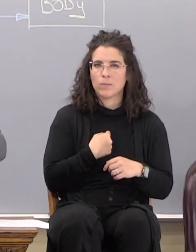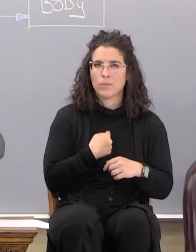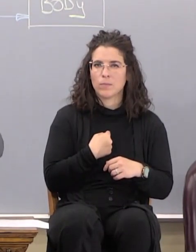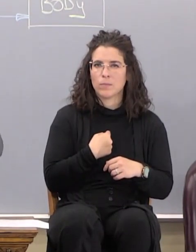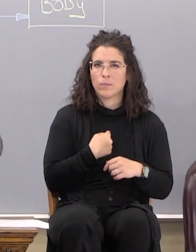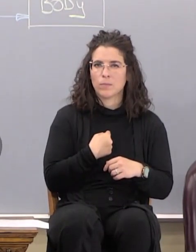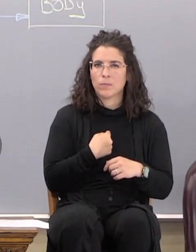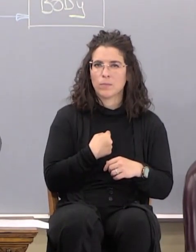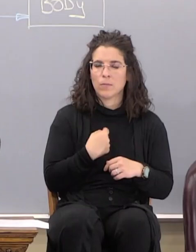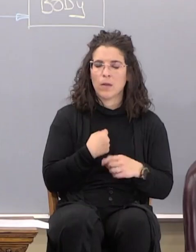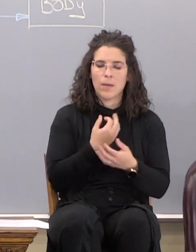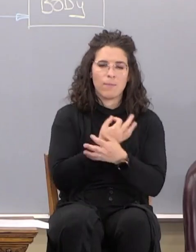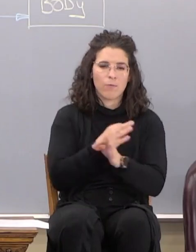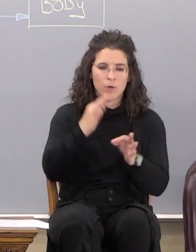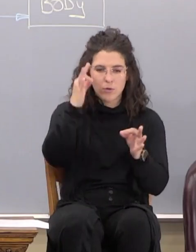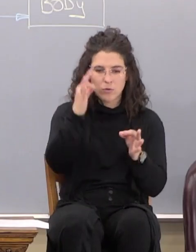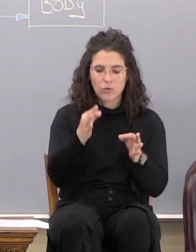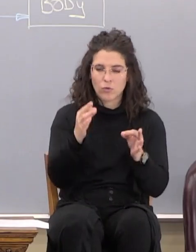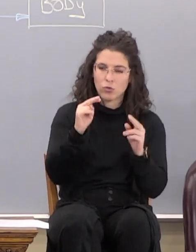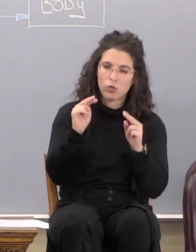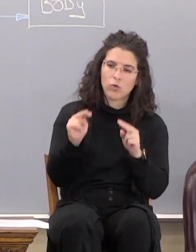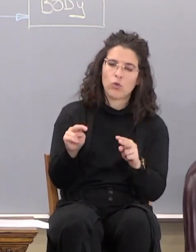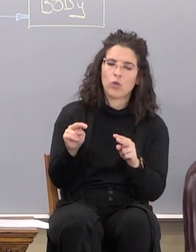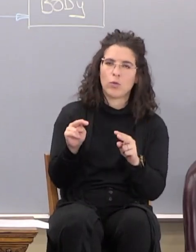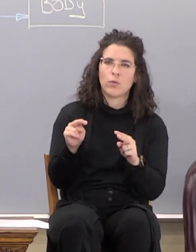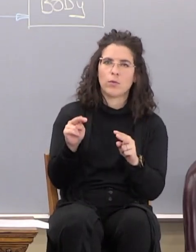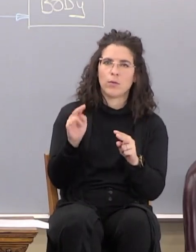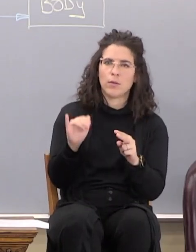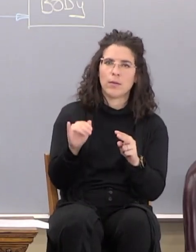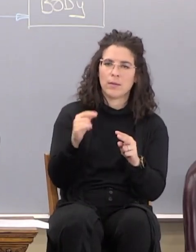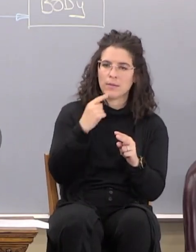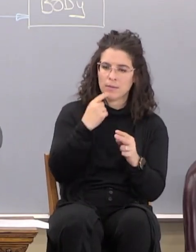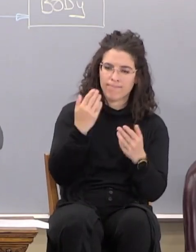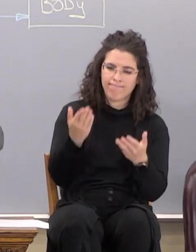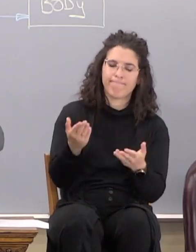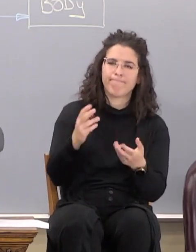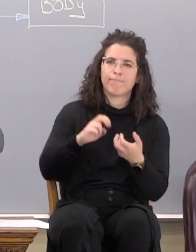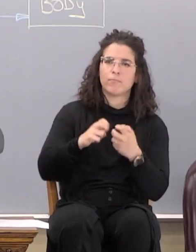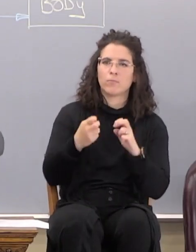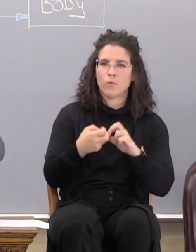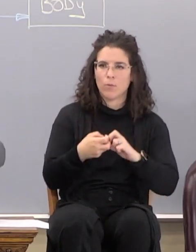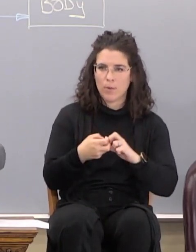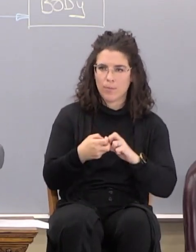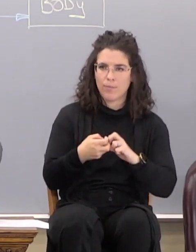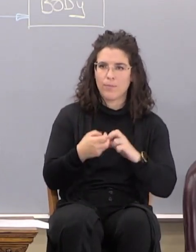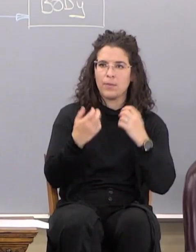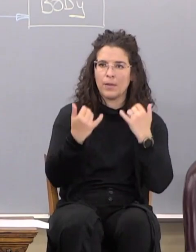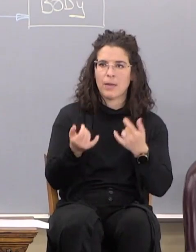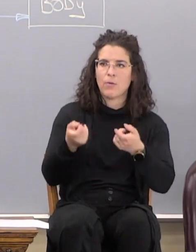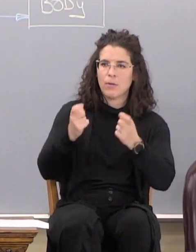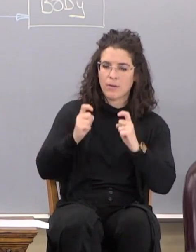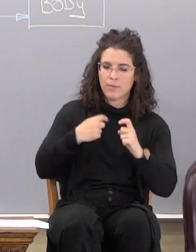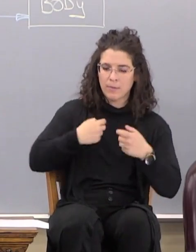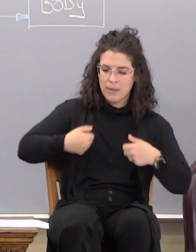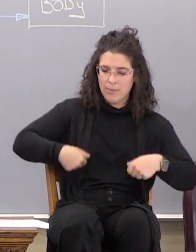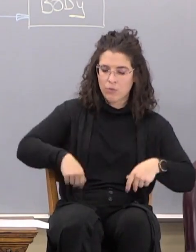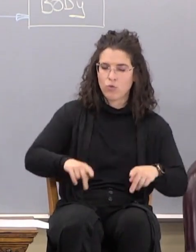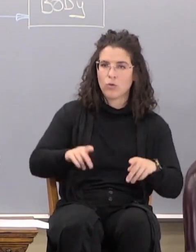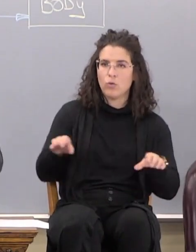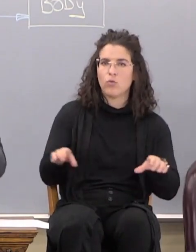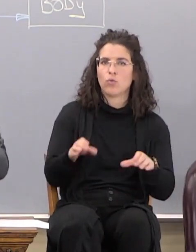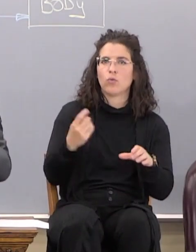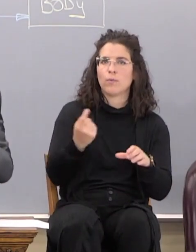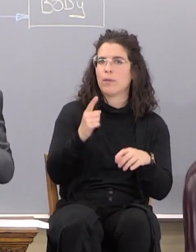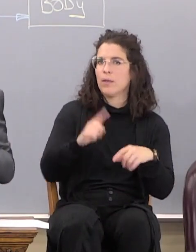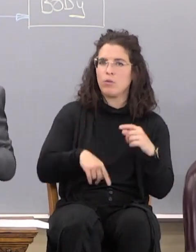I am free to choose to look at it and say, here's a problem that now gives me an opportunity to do something